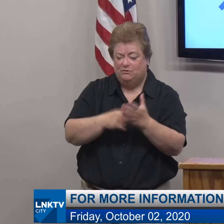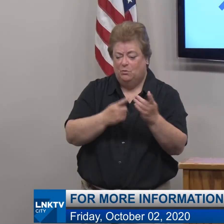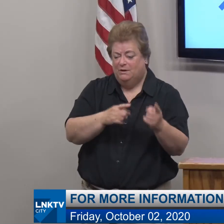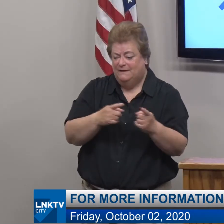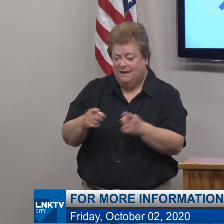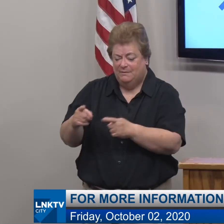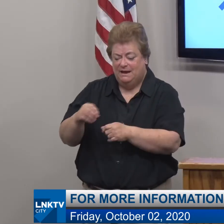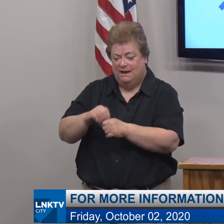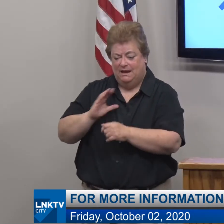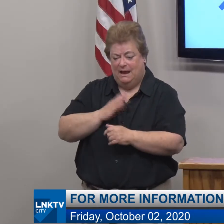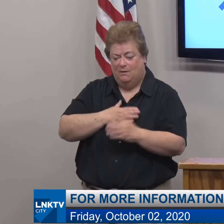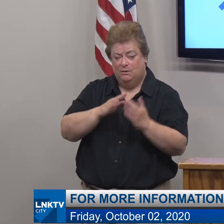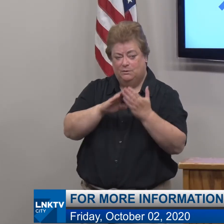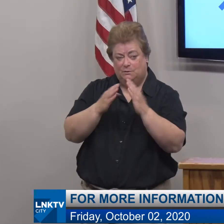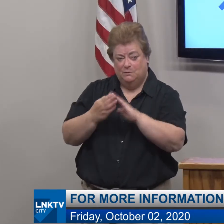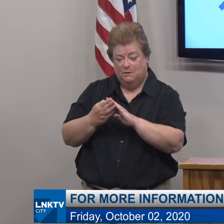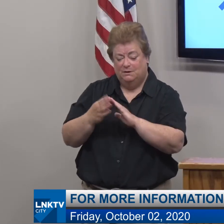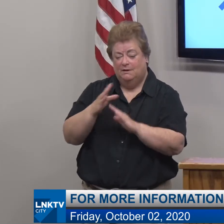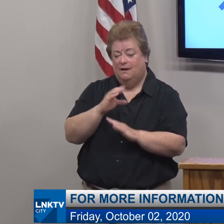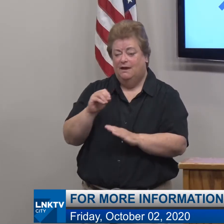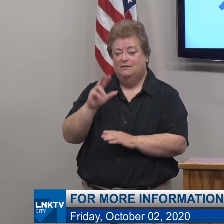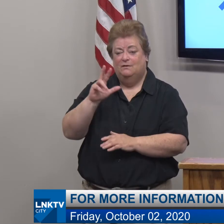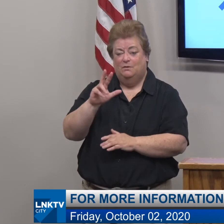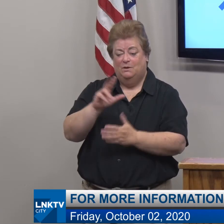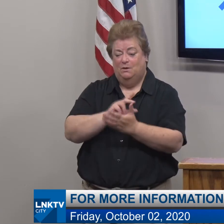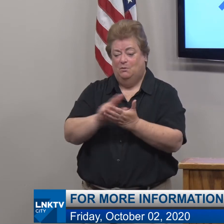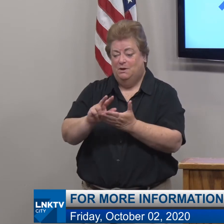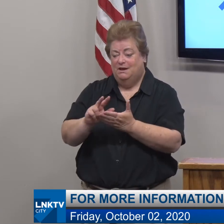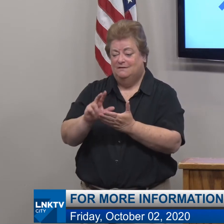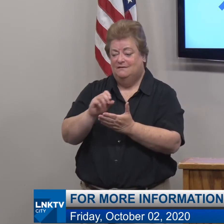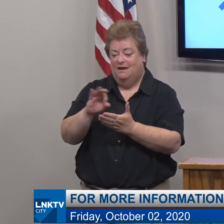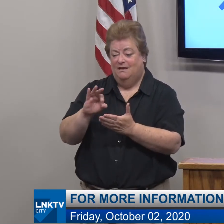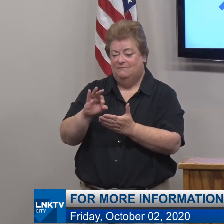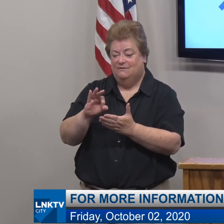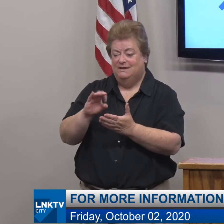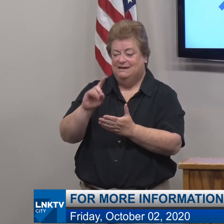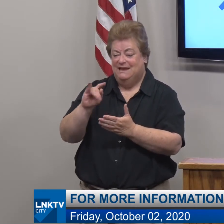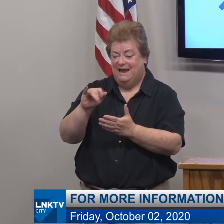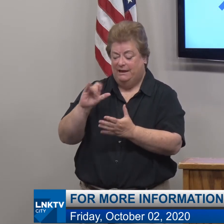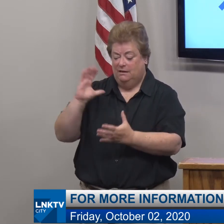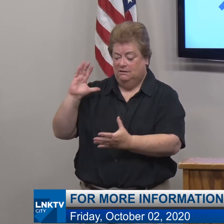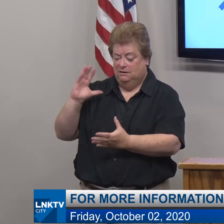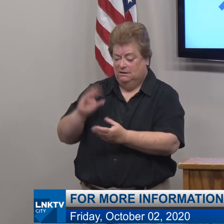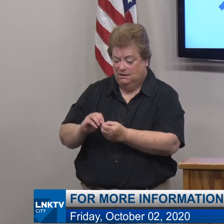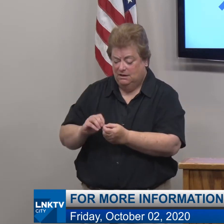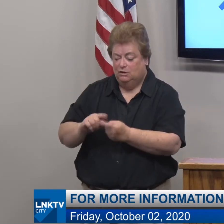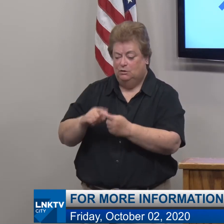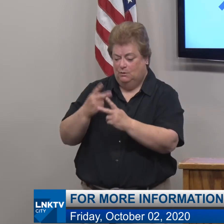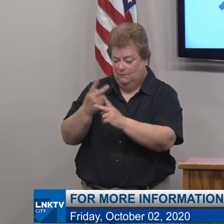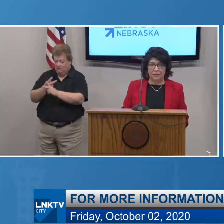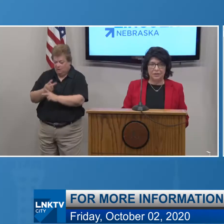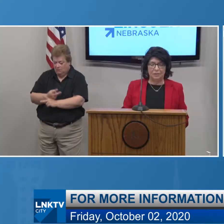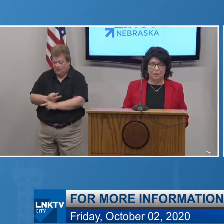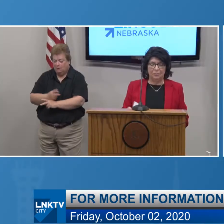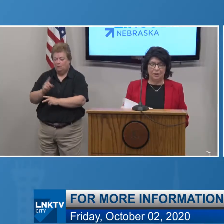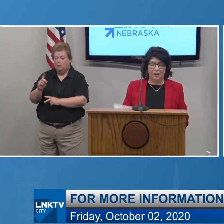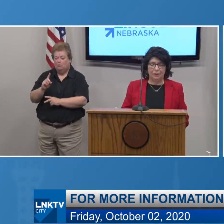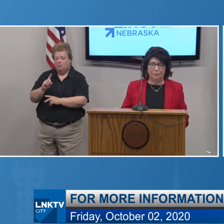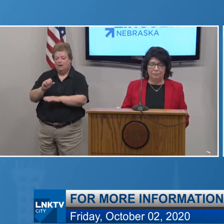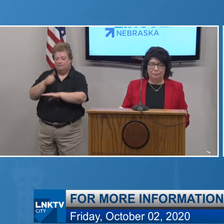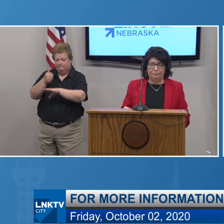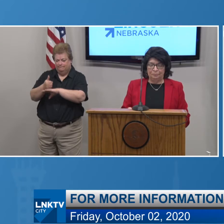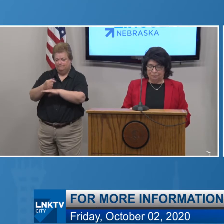in the community and 3 weeks of data in 5 primary areas to determine the risk of COVID-19 to the